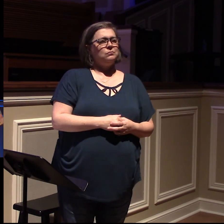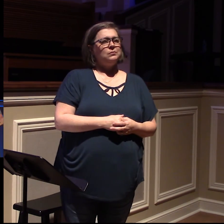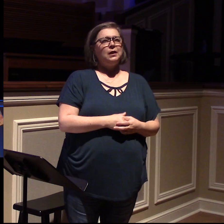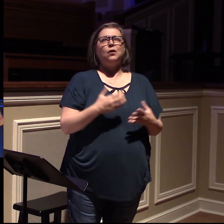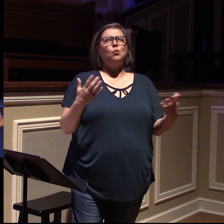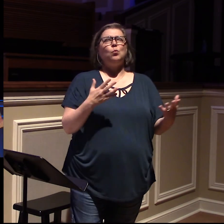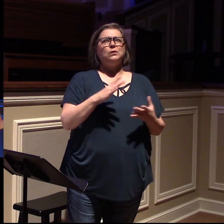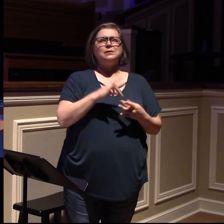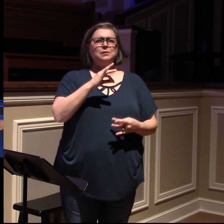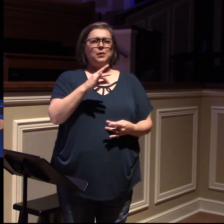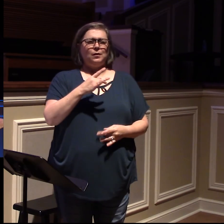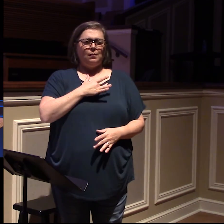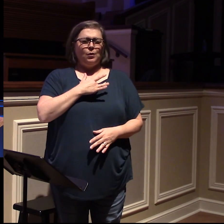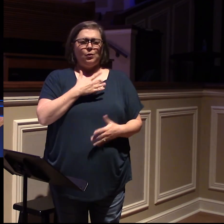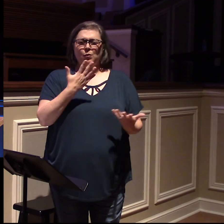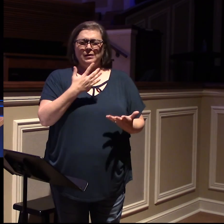What's the Spirit saying to you, especially men?